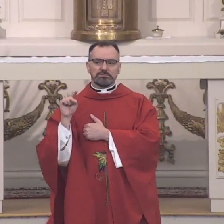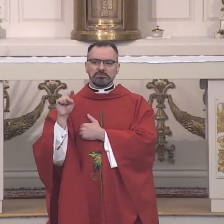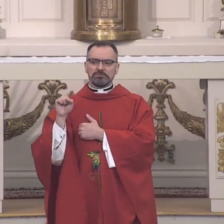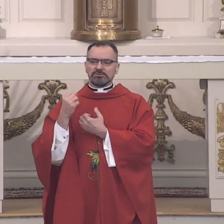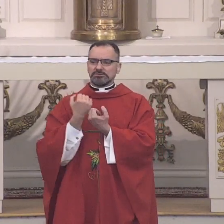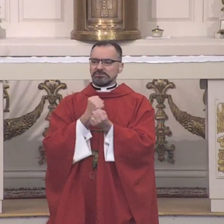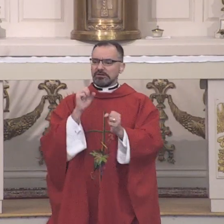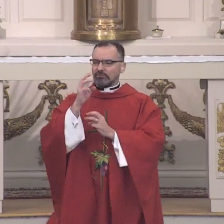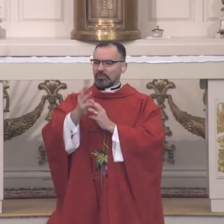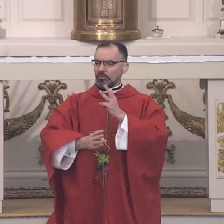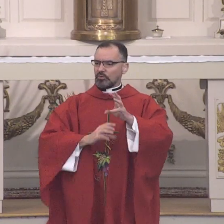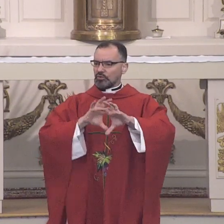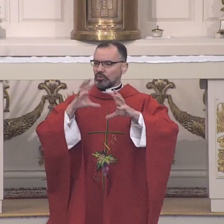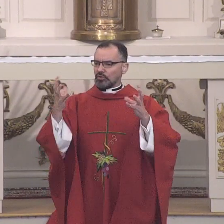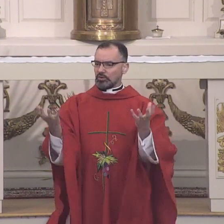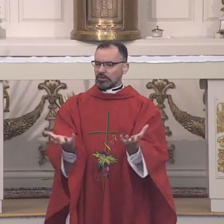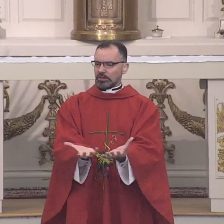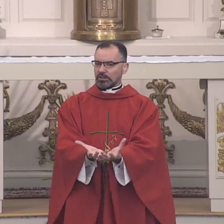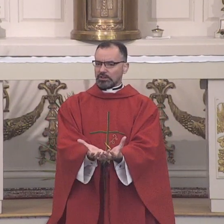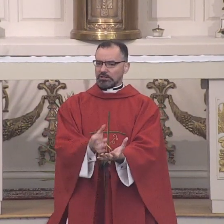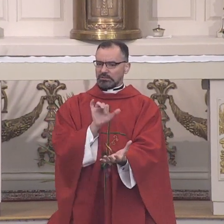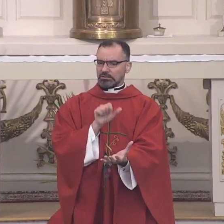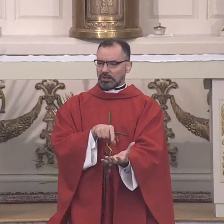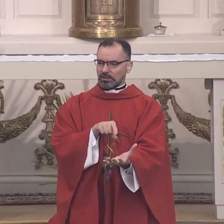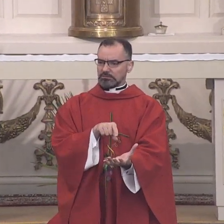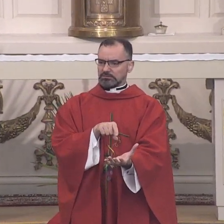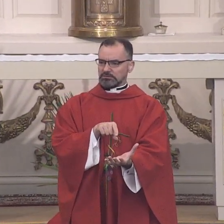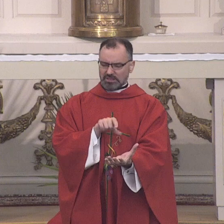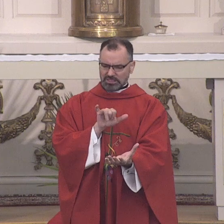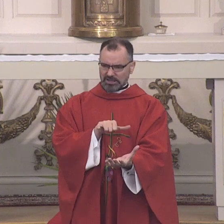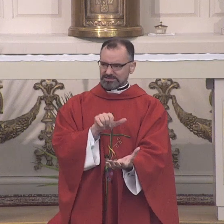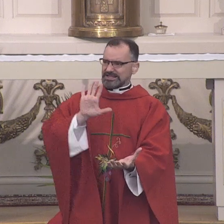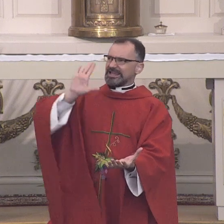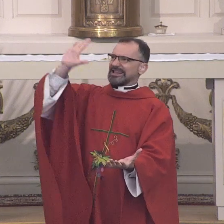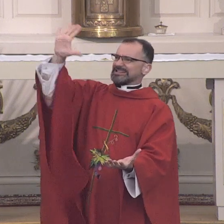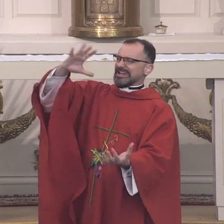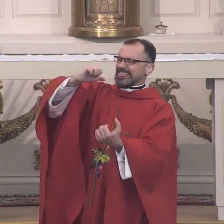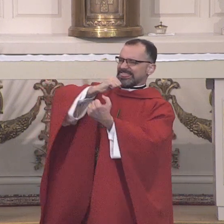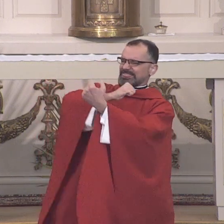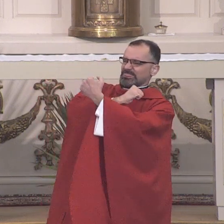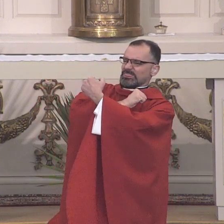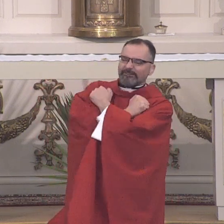remind us why he did this. To save the world.